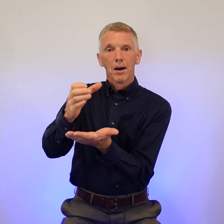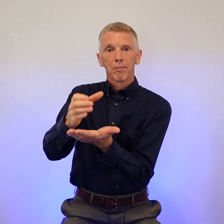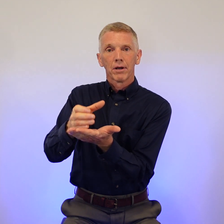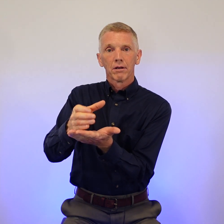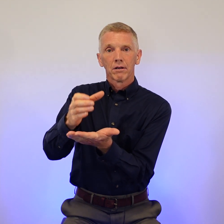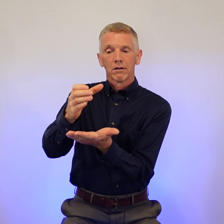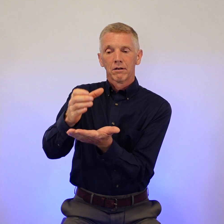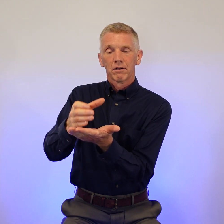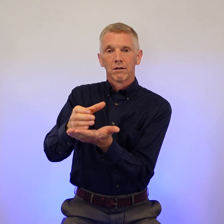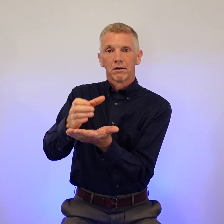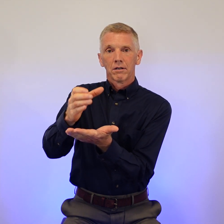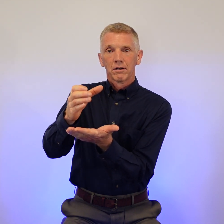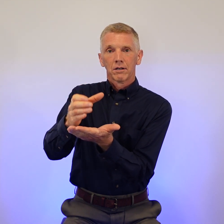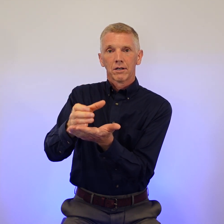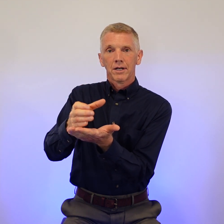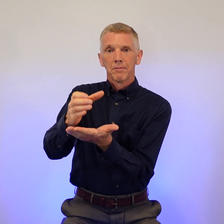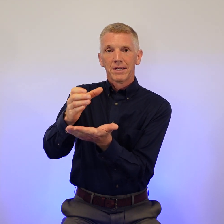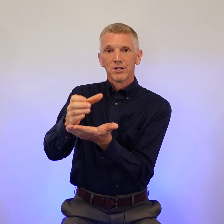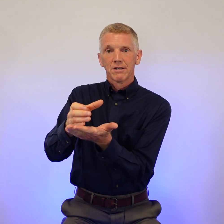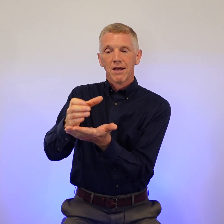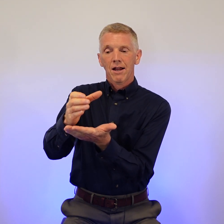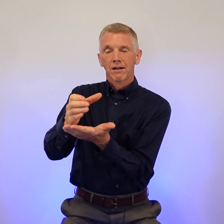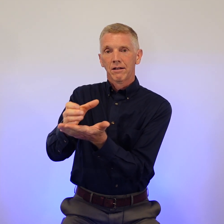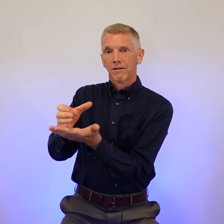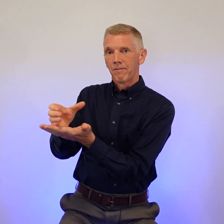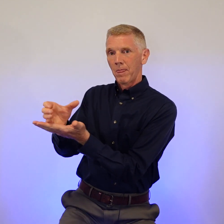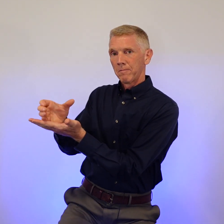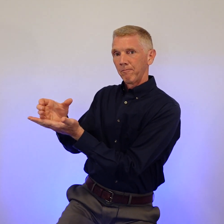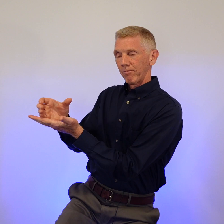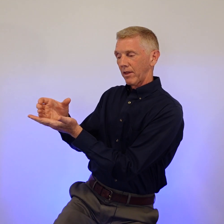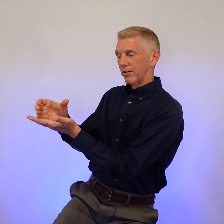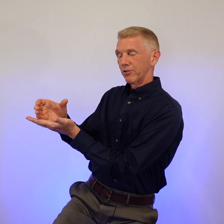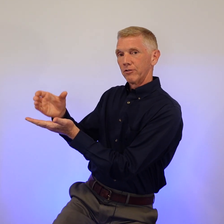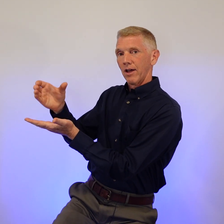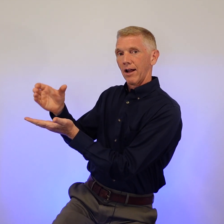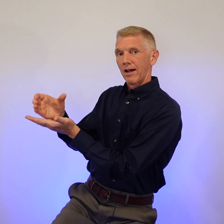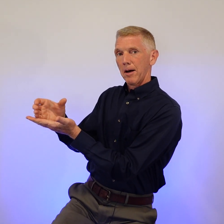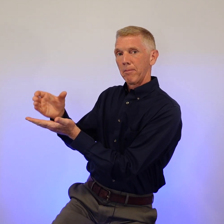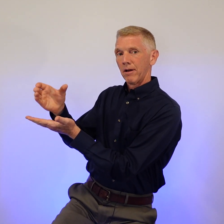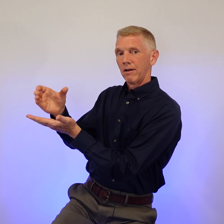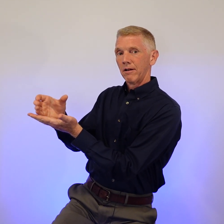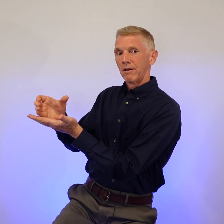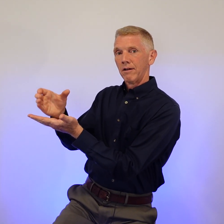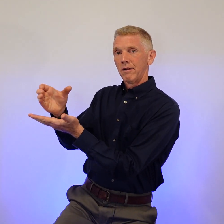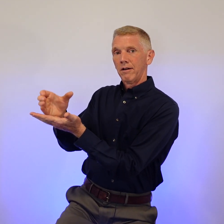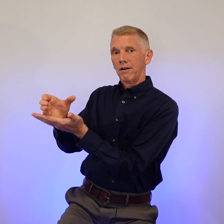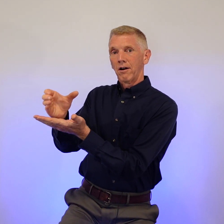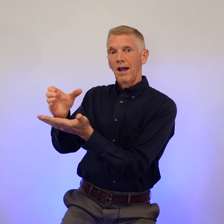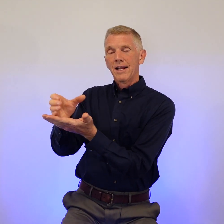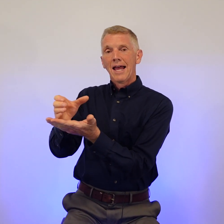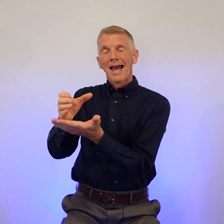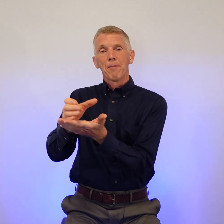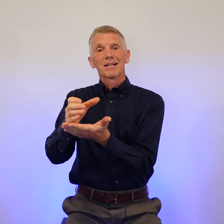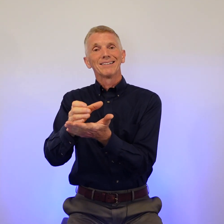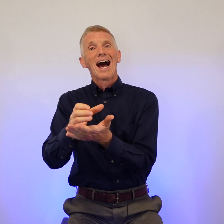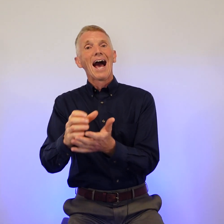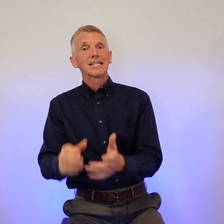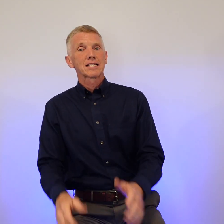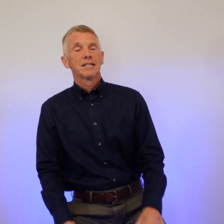cup. Cup, can you see that? I'll turn that, cup, right? How about a glass?